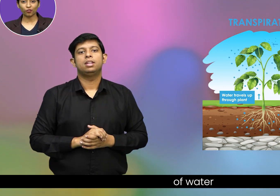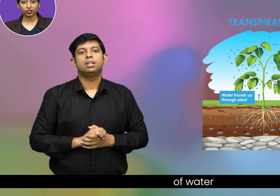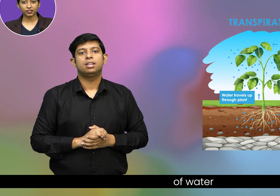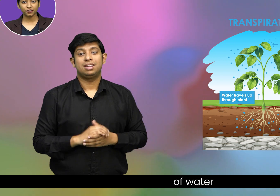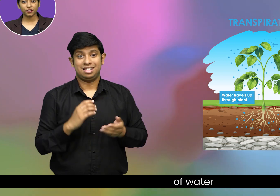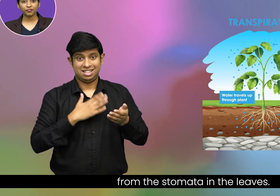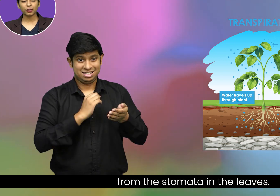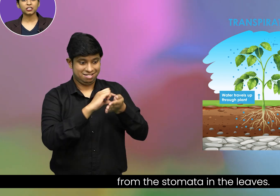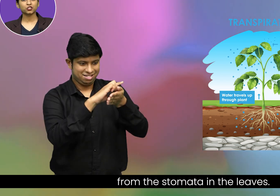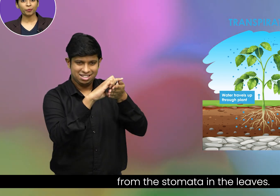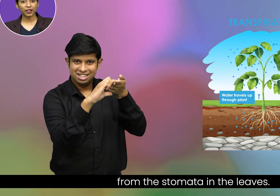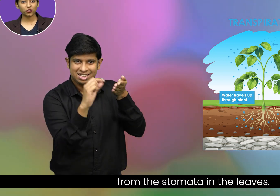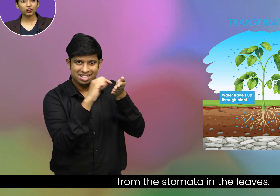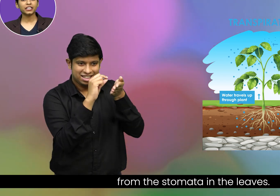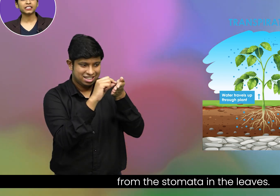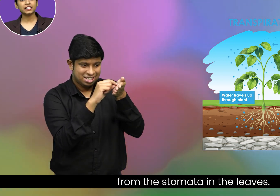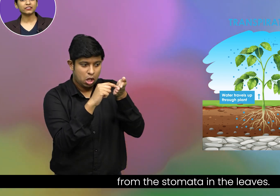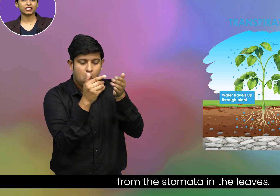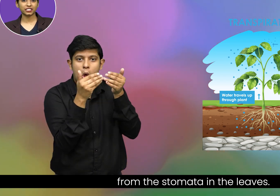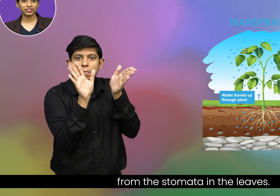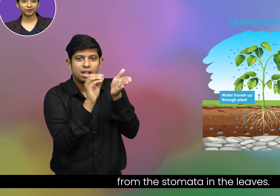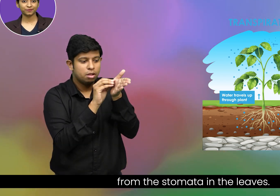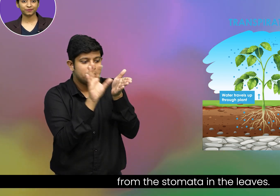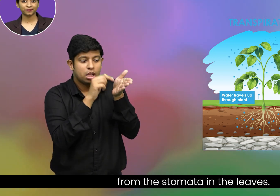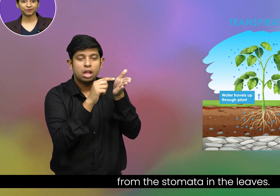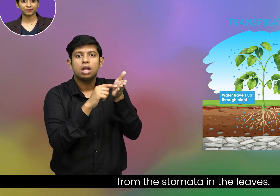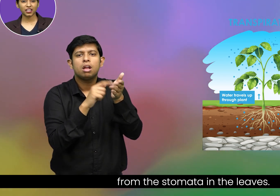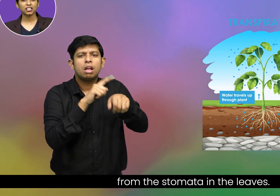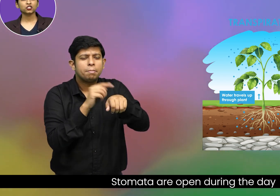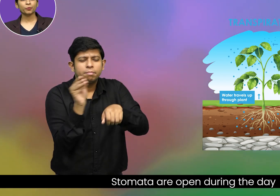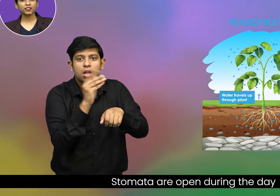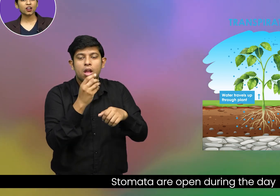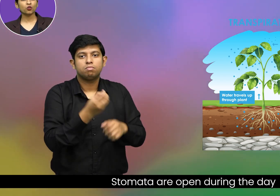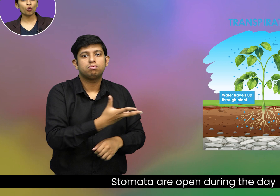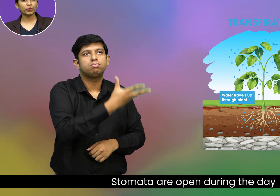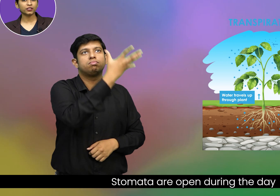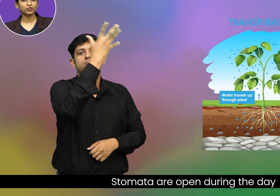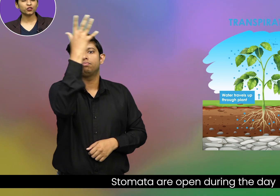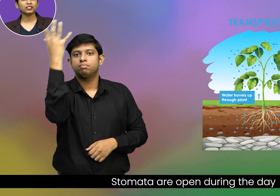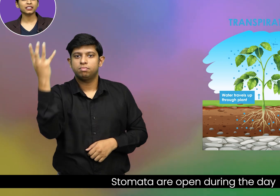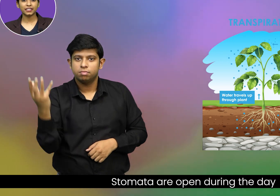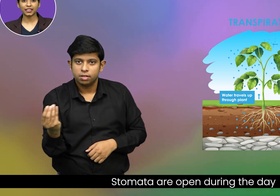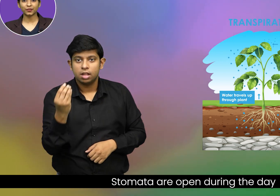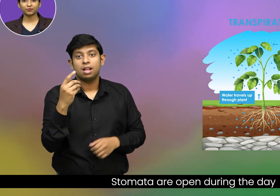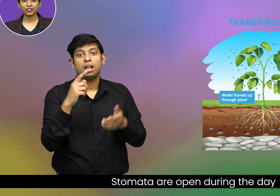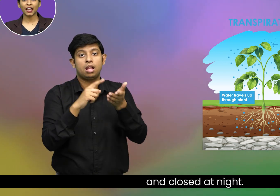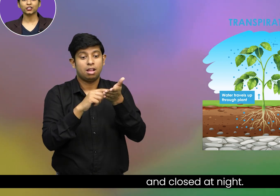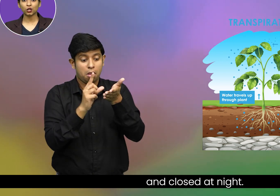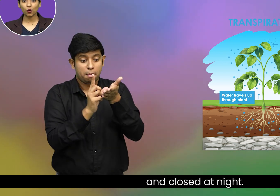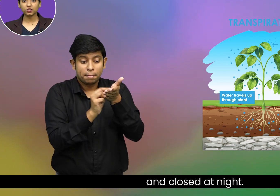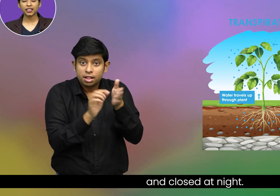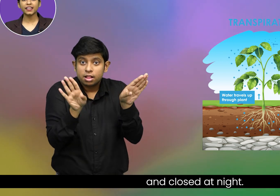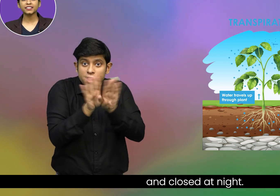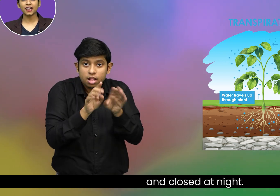of water from the stomata in the leaves. Stomata are open during the day